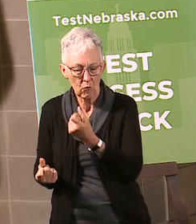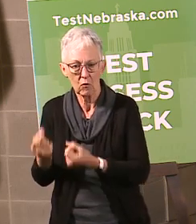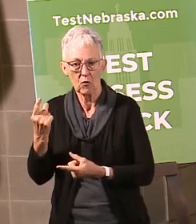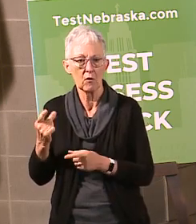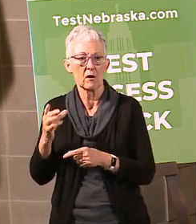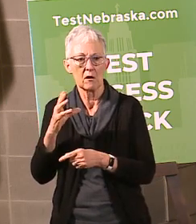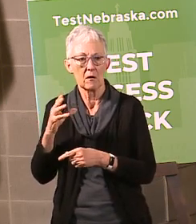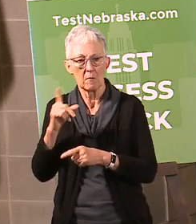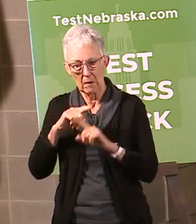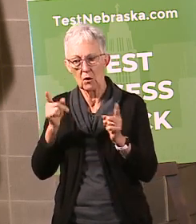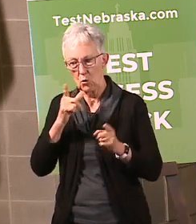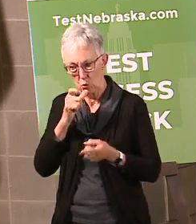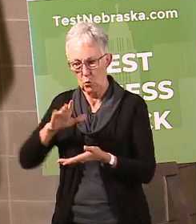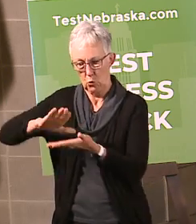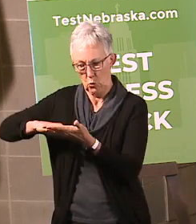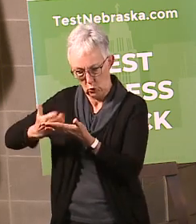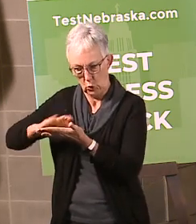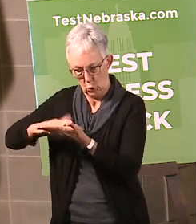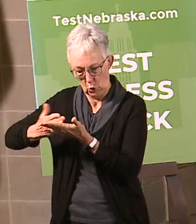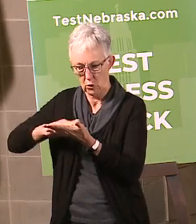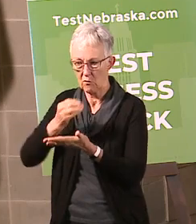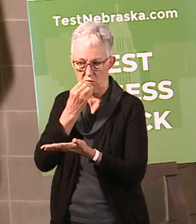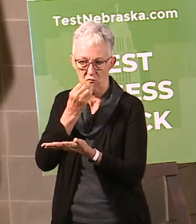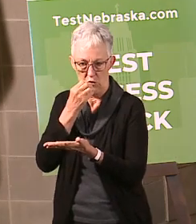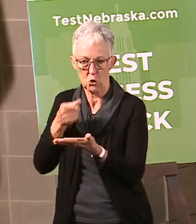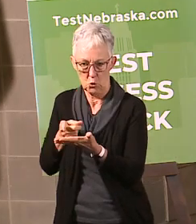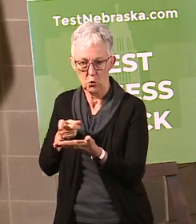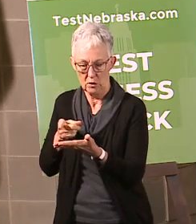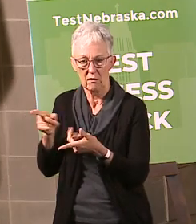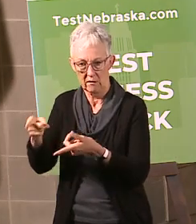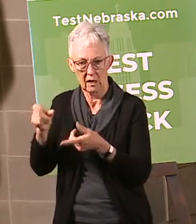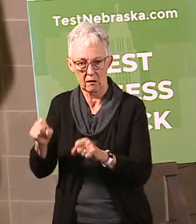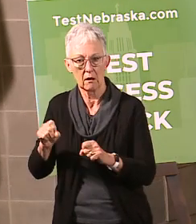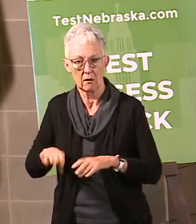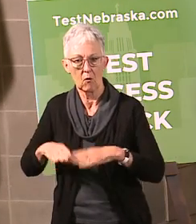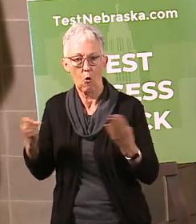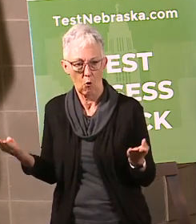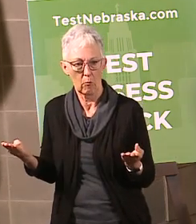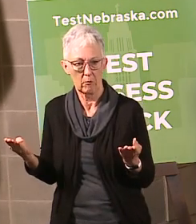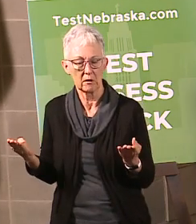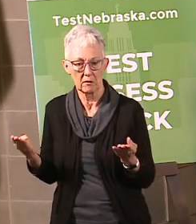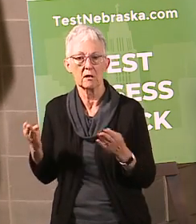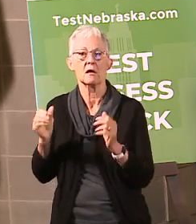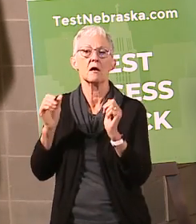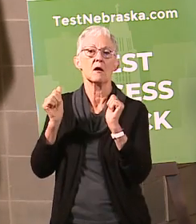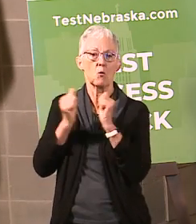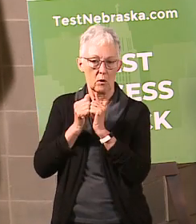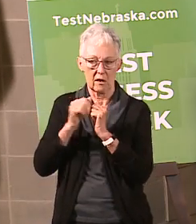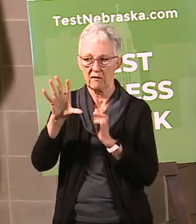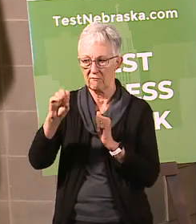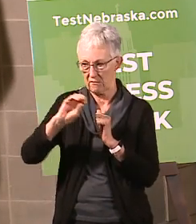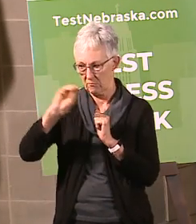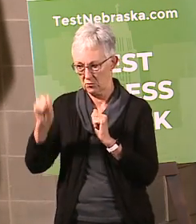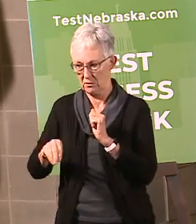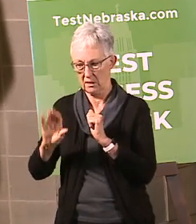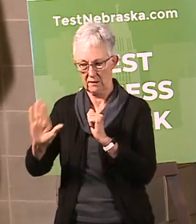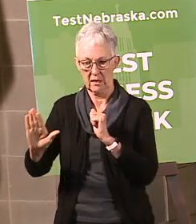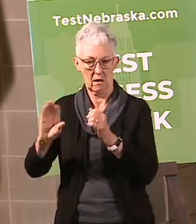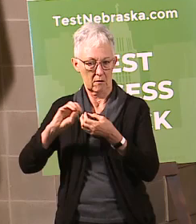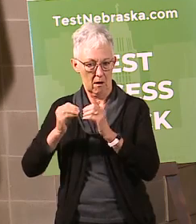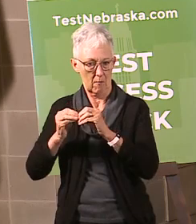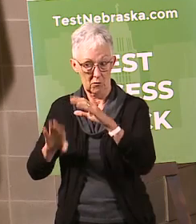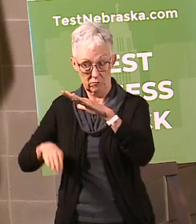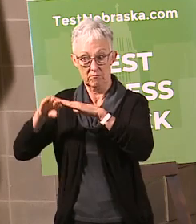doing meals in restaurants. So it's half your dining capacity. If you're not licensed to do that dining capacity, then you actually cannot do it.